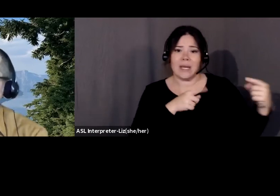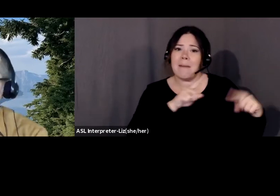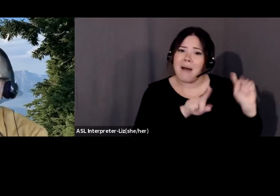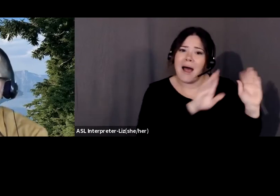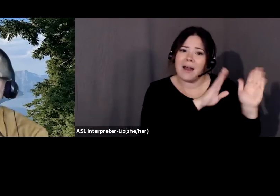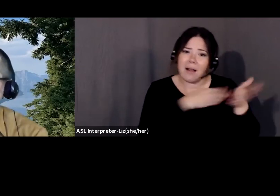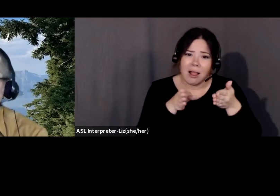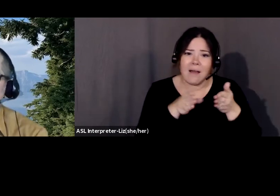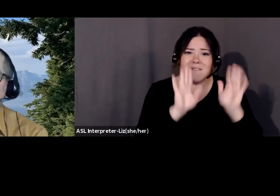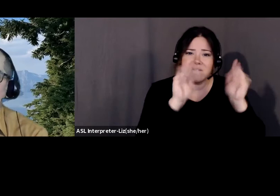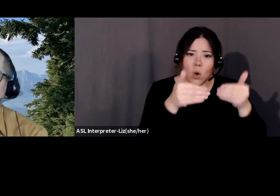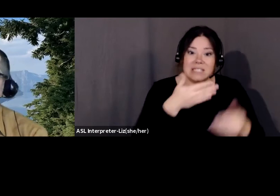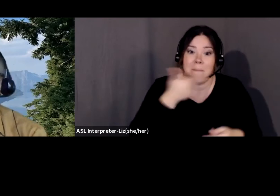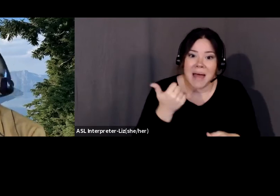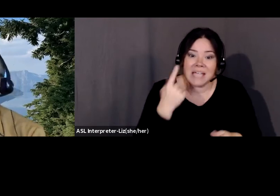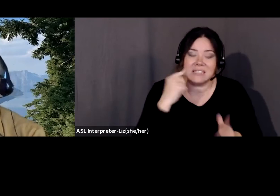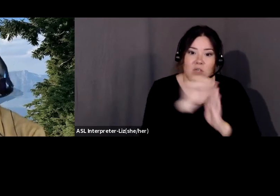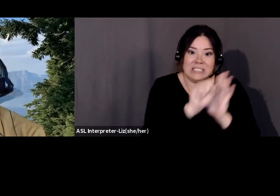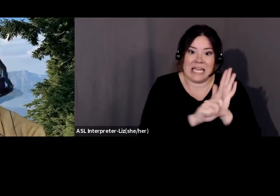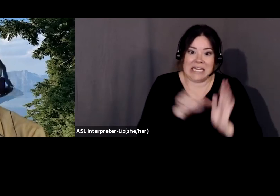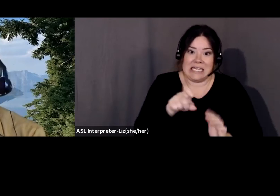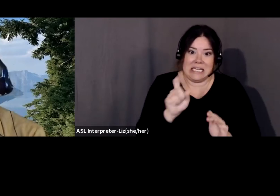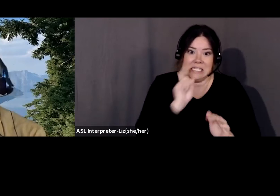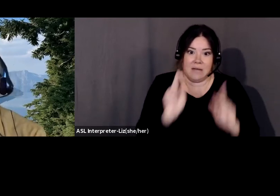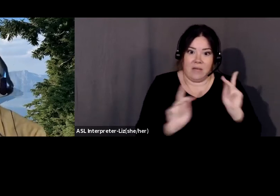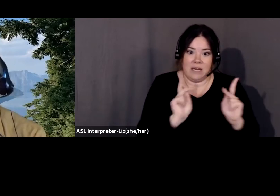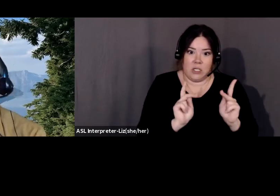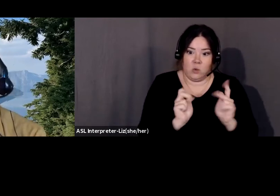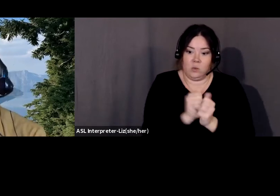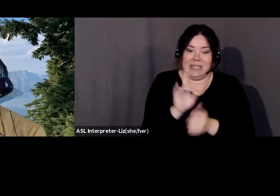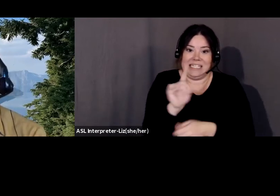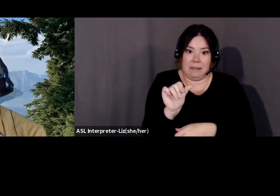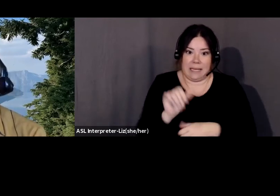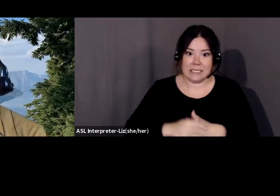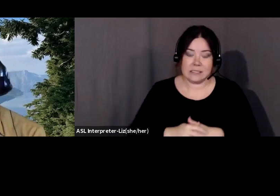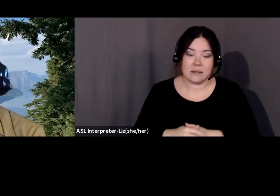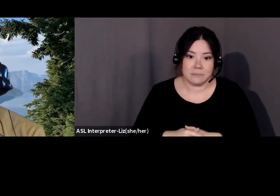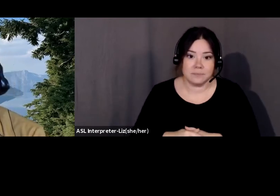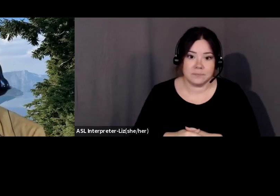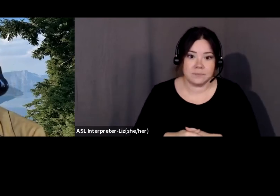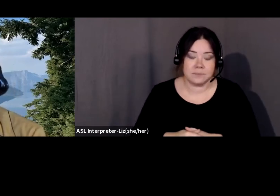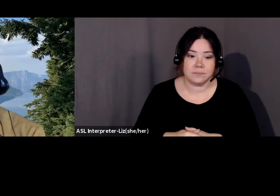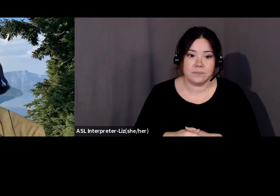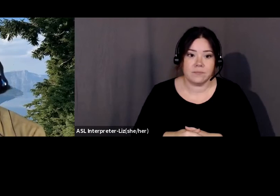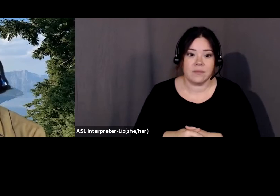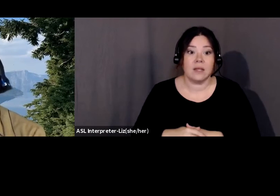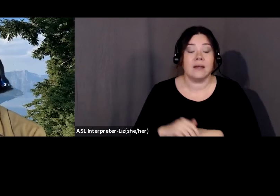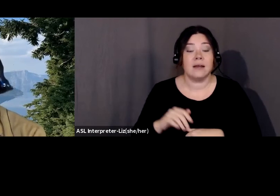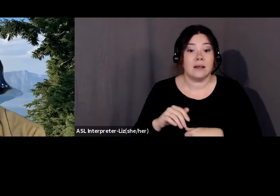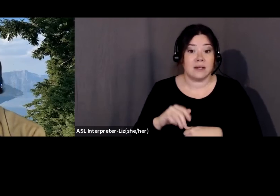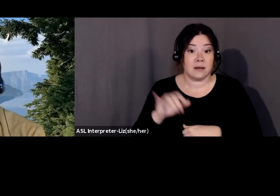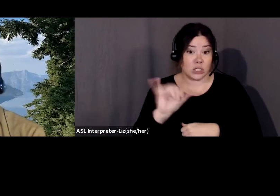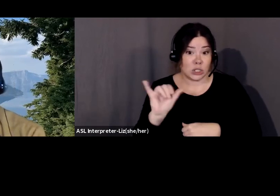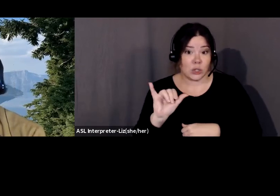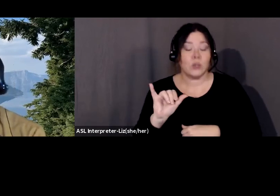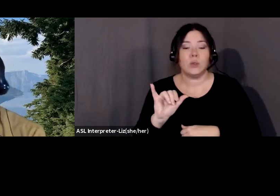the statewide needs of individuals with disabilities. The other piece is, again, staying